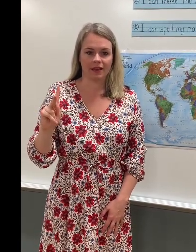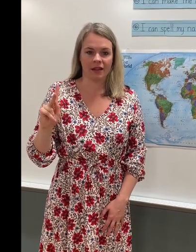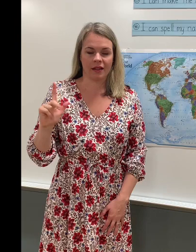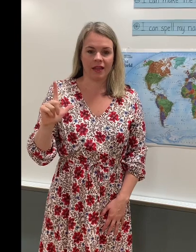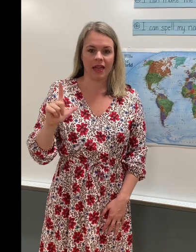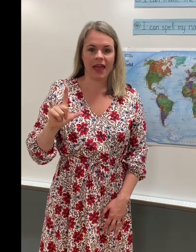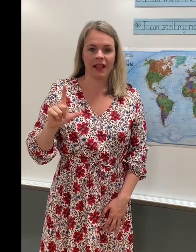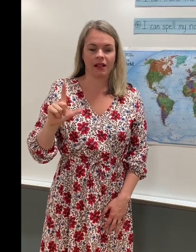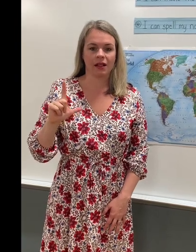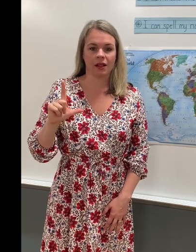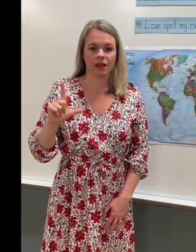L,